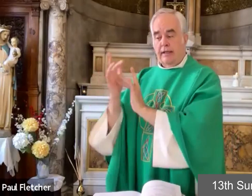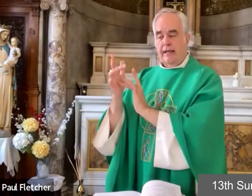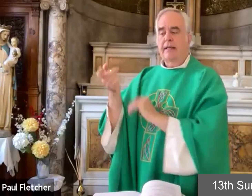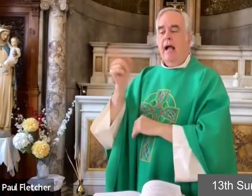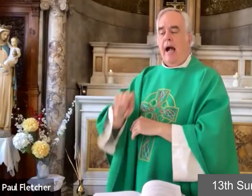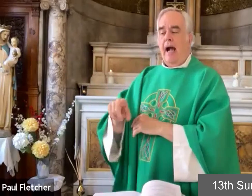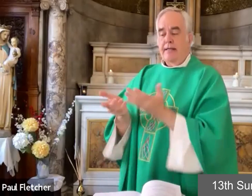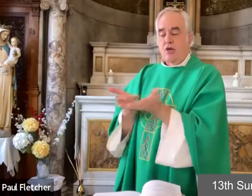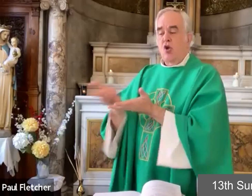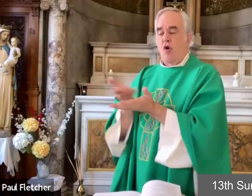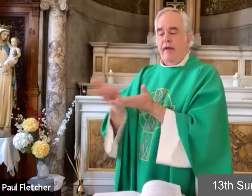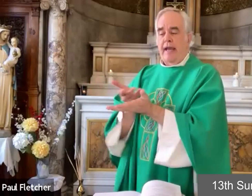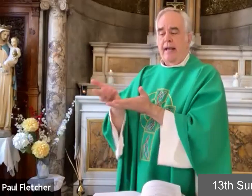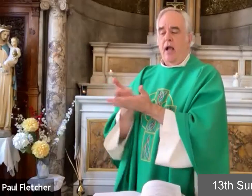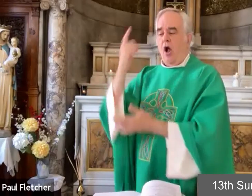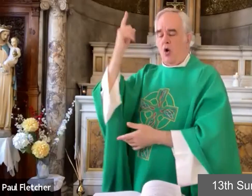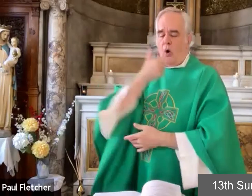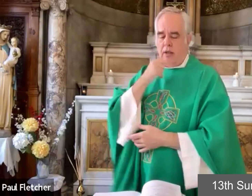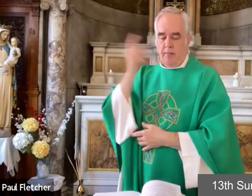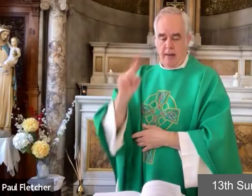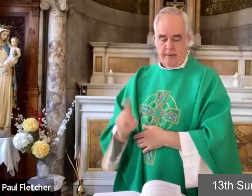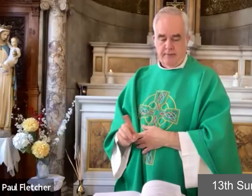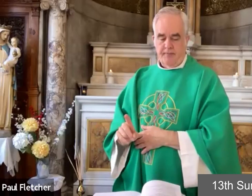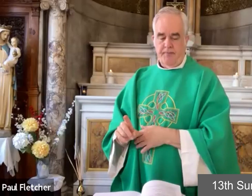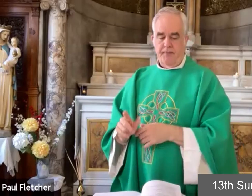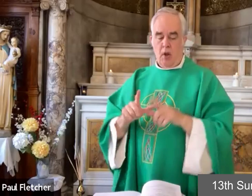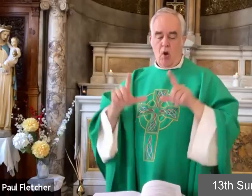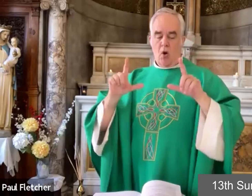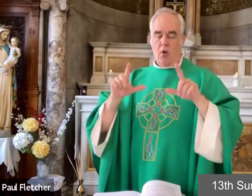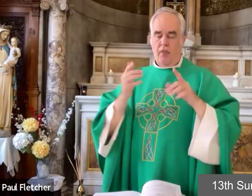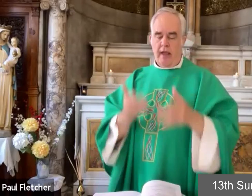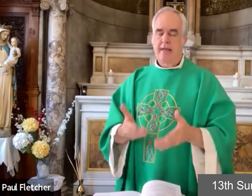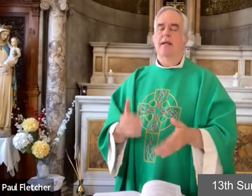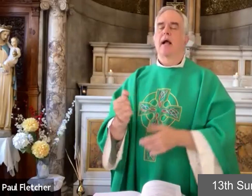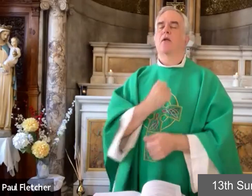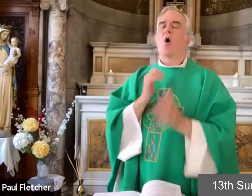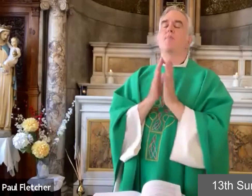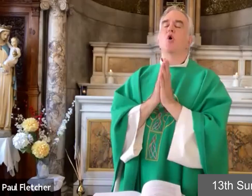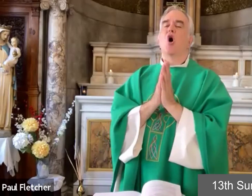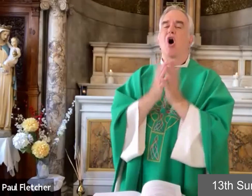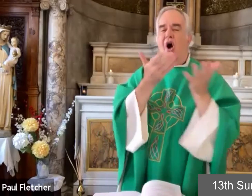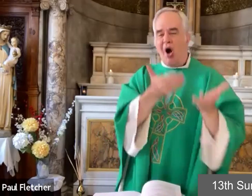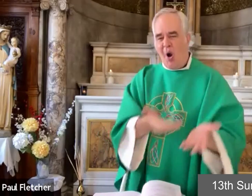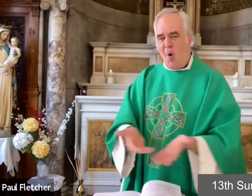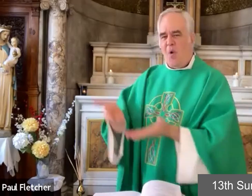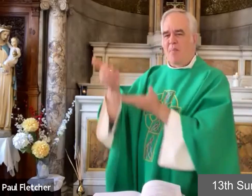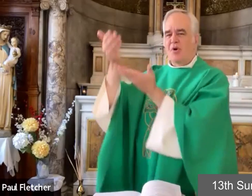Jesus and serving God's people. This is our prayer. We